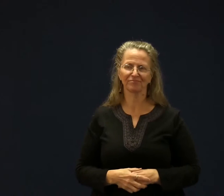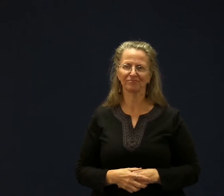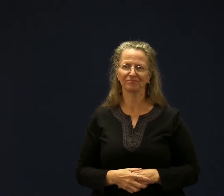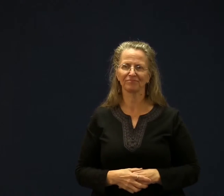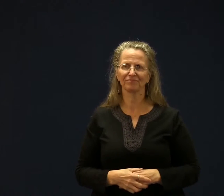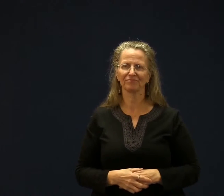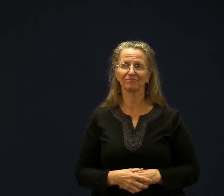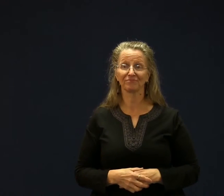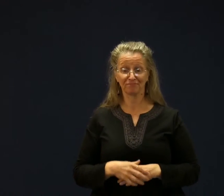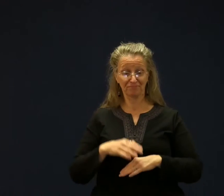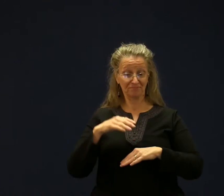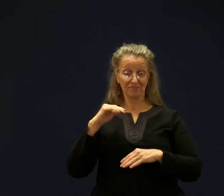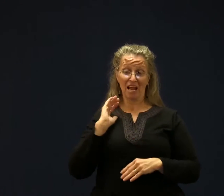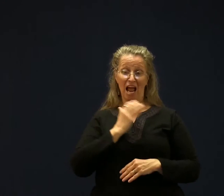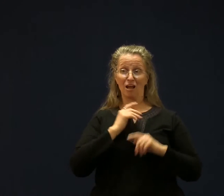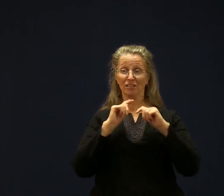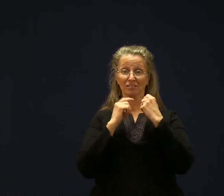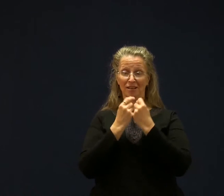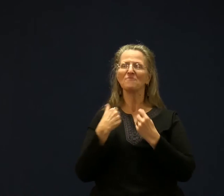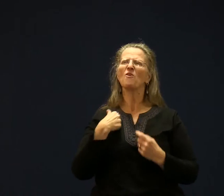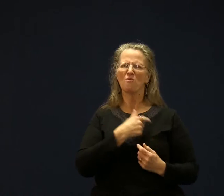and providers and agencies statewide.